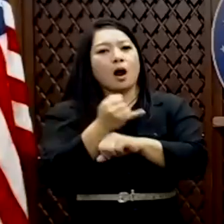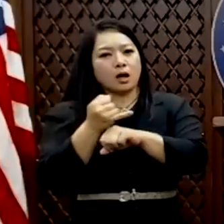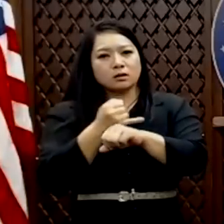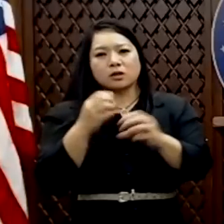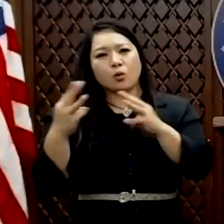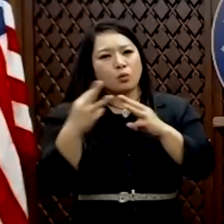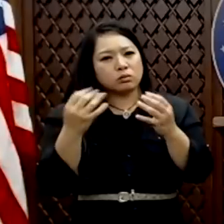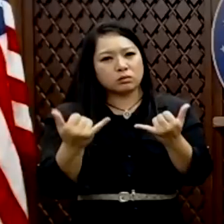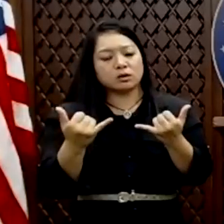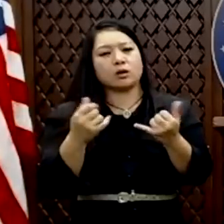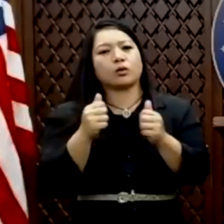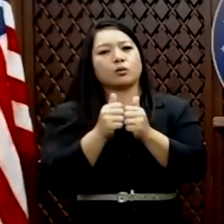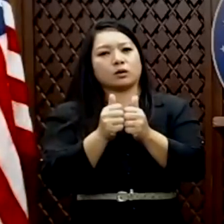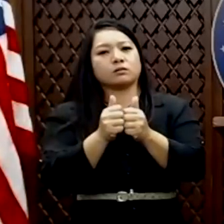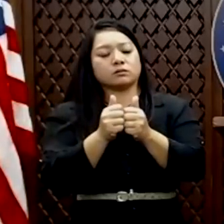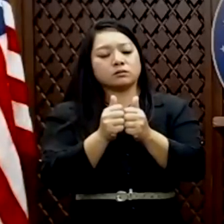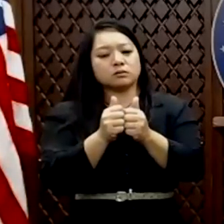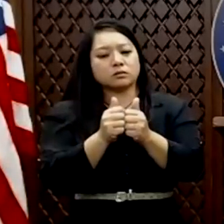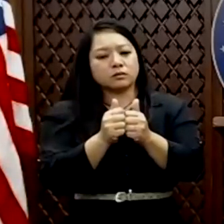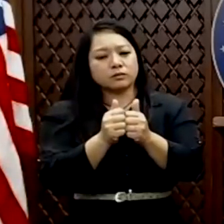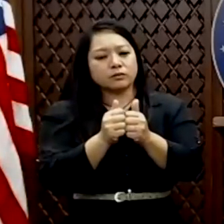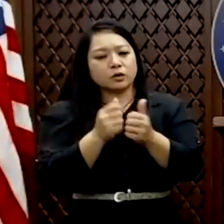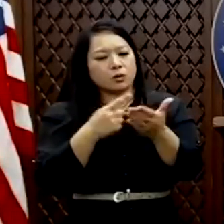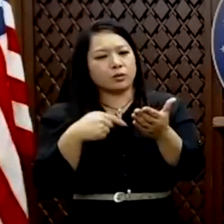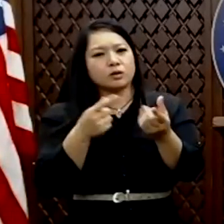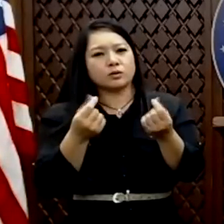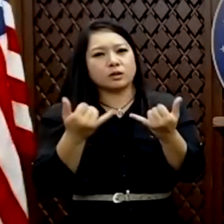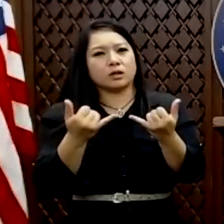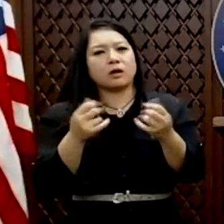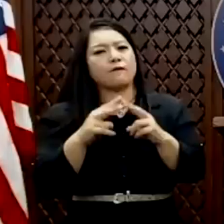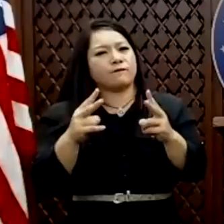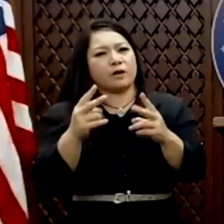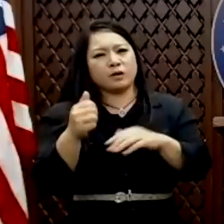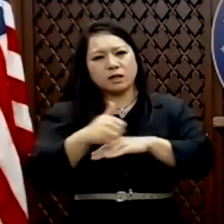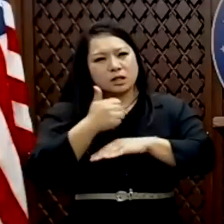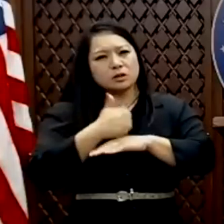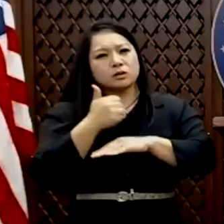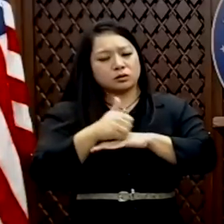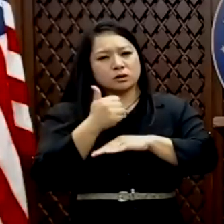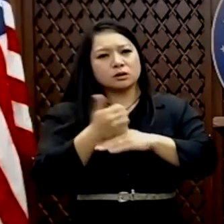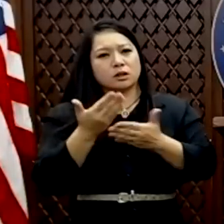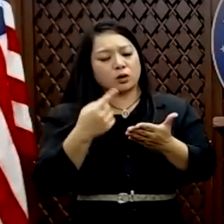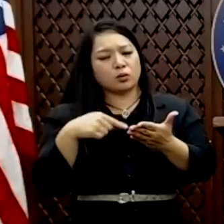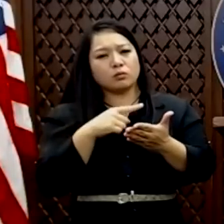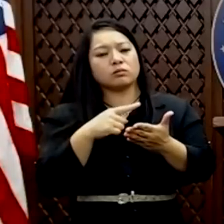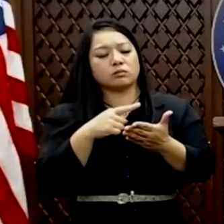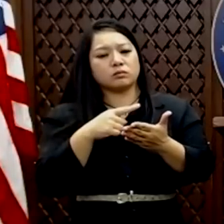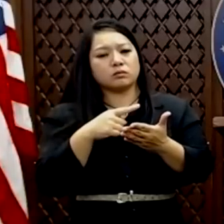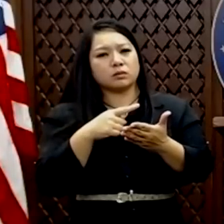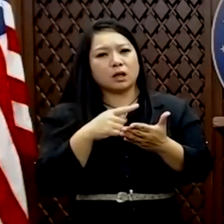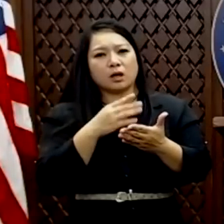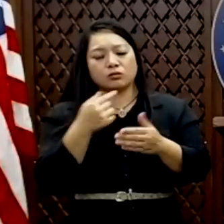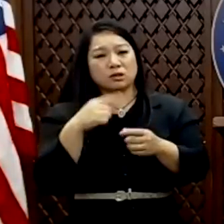war, and this war we have is we deal with a very dangerous enemy, and the enemy is